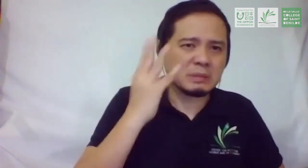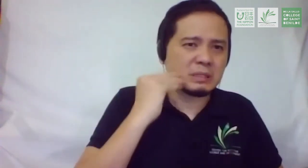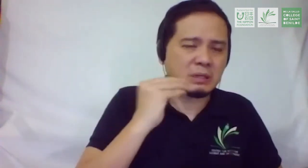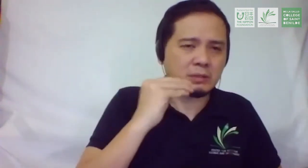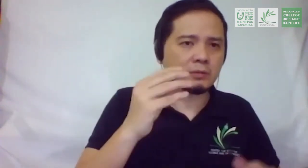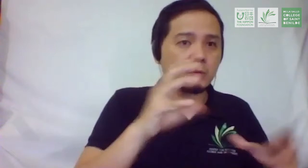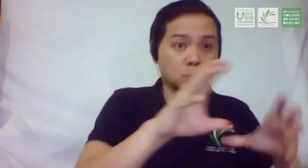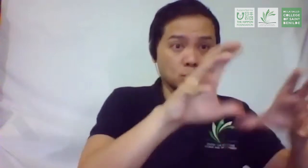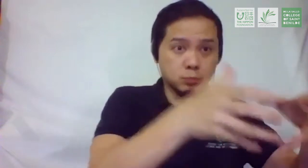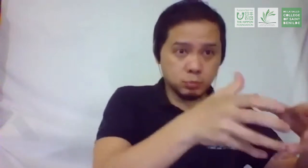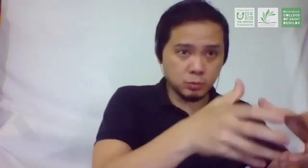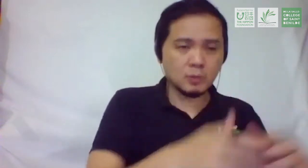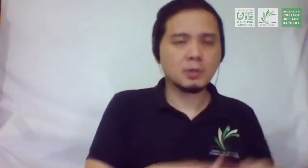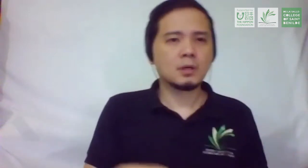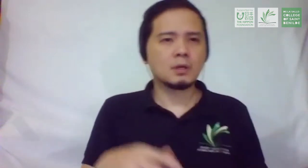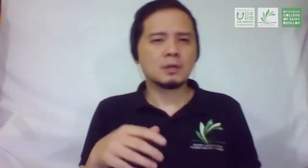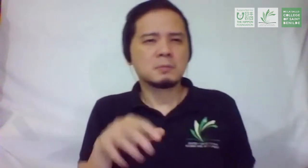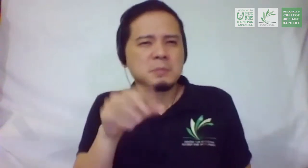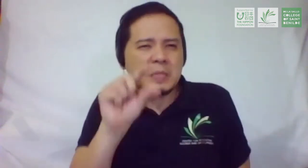in another class.